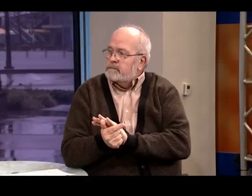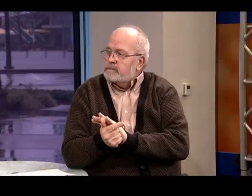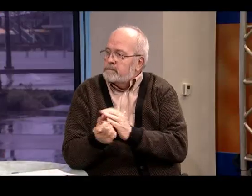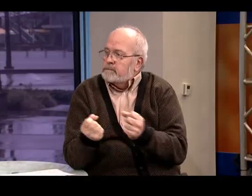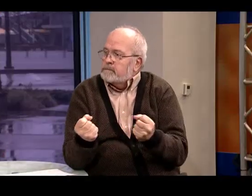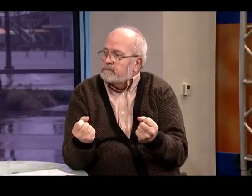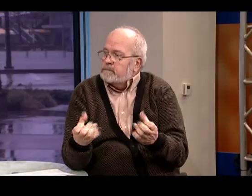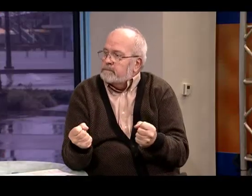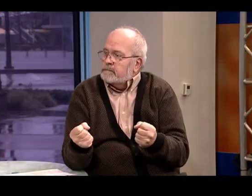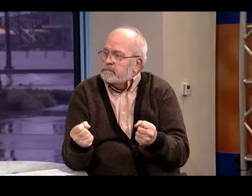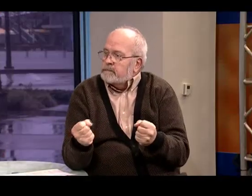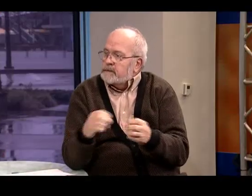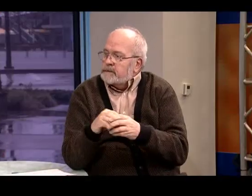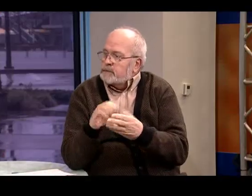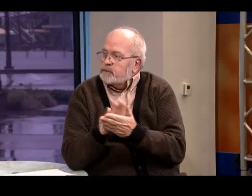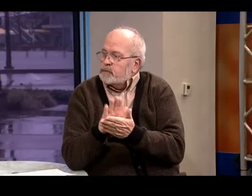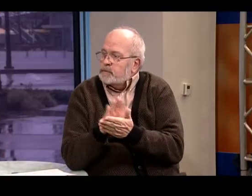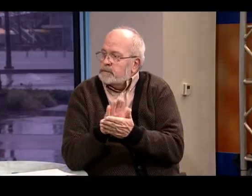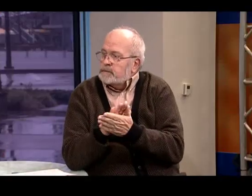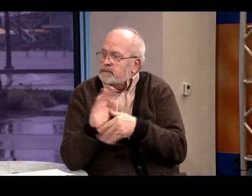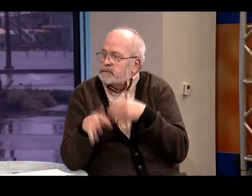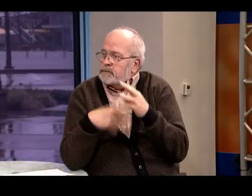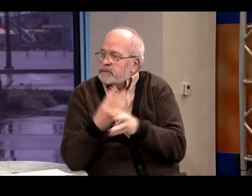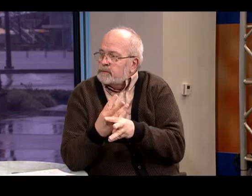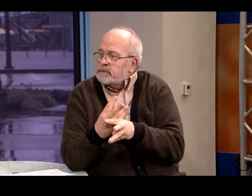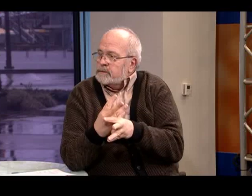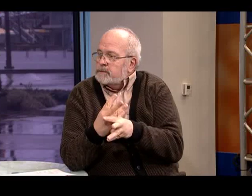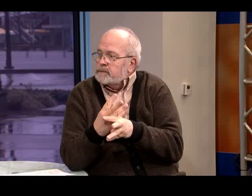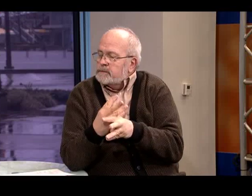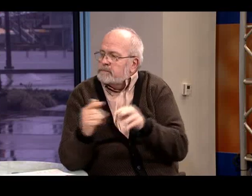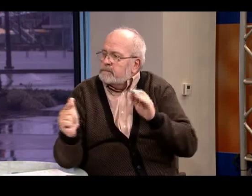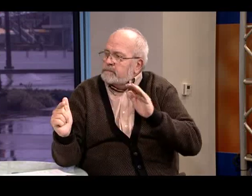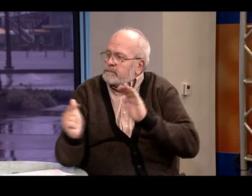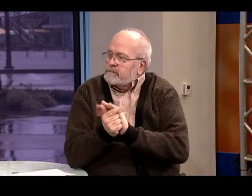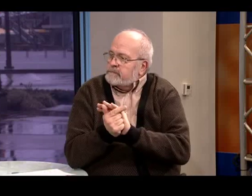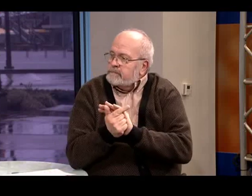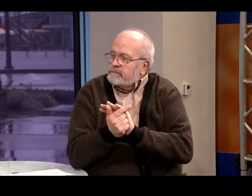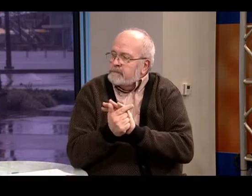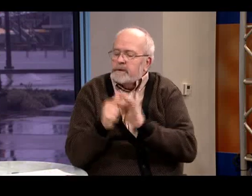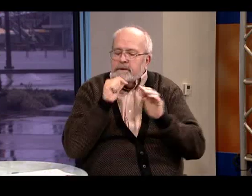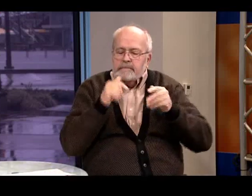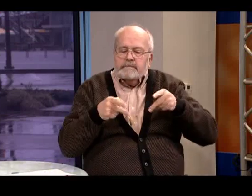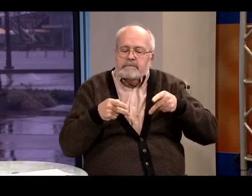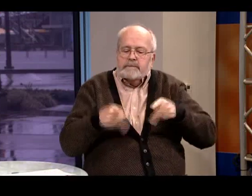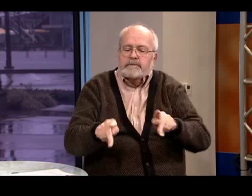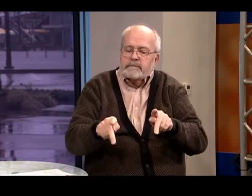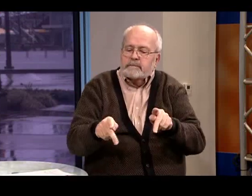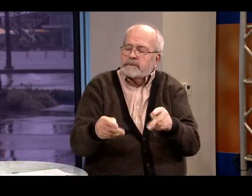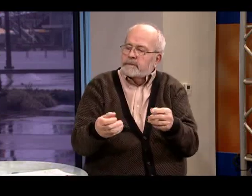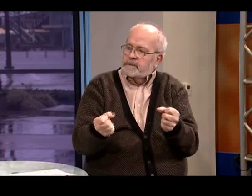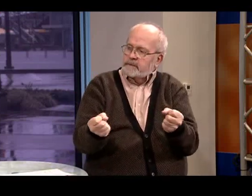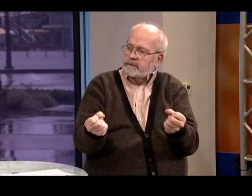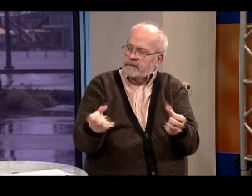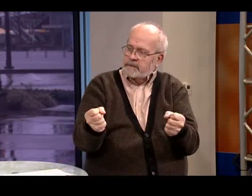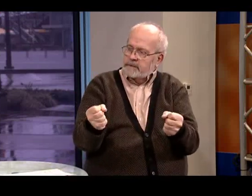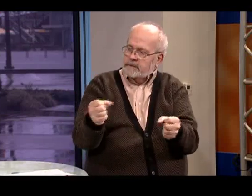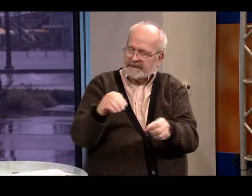And they had come in, and through the process, they had made several resolutions to ban the use of sign language